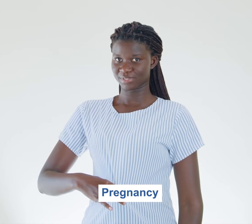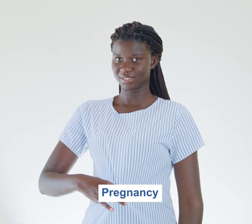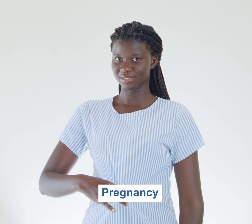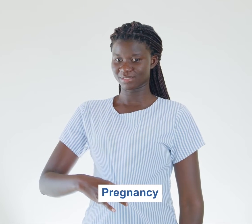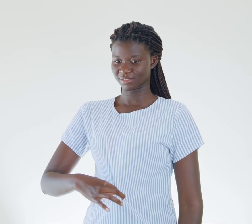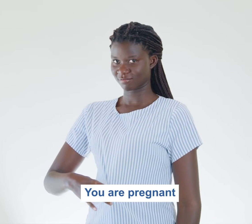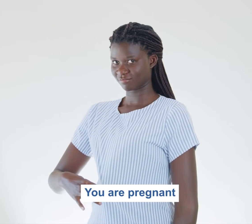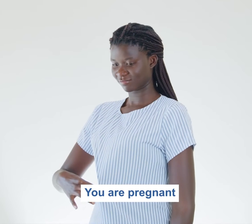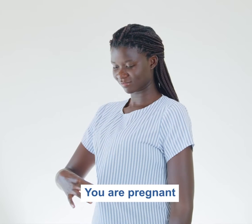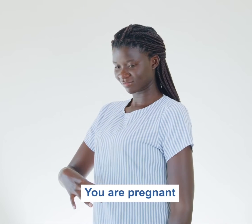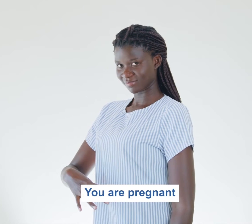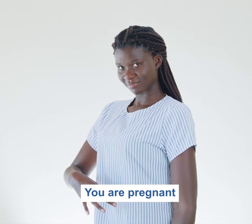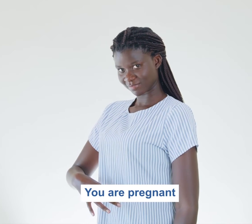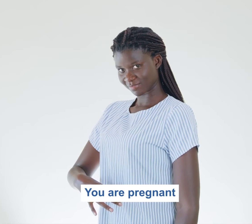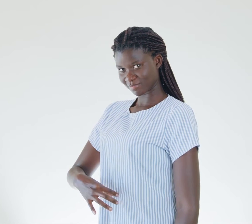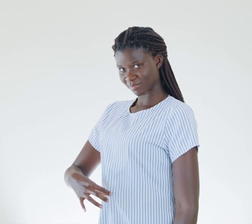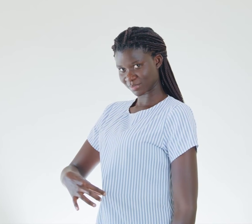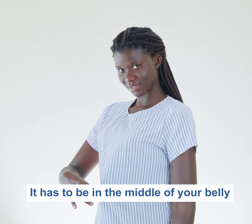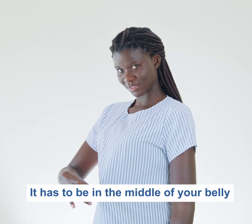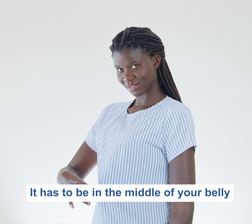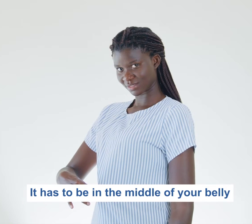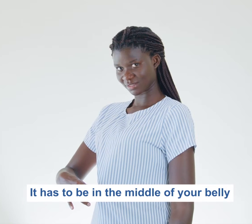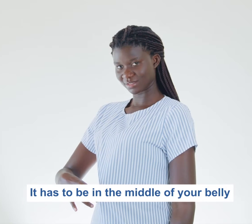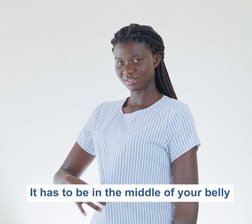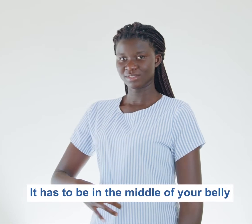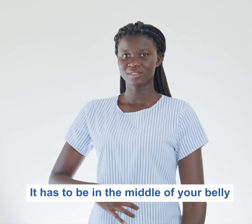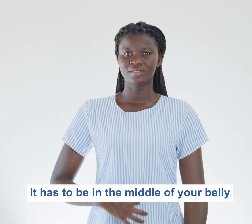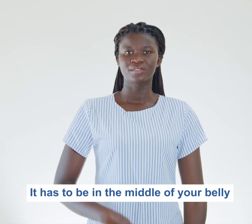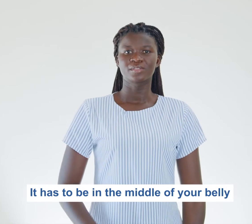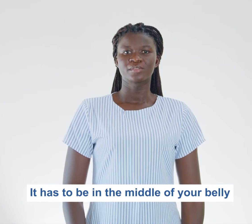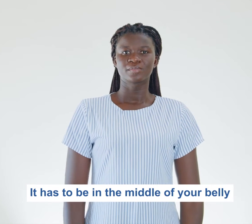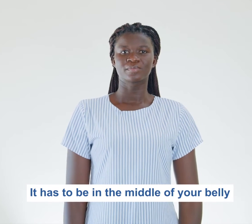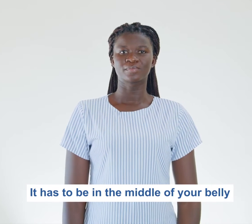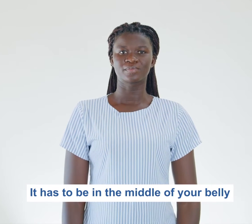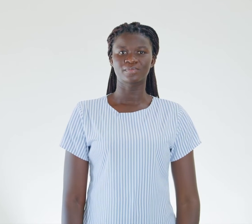Pregnancy. You are pregnant. It has to be in the middle of your belly.